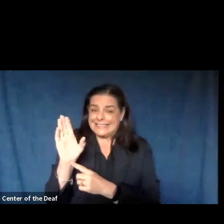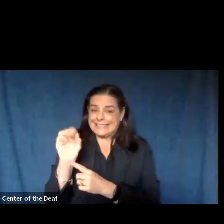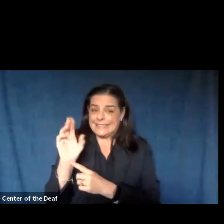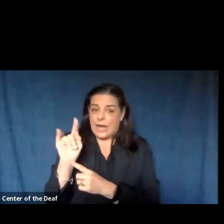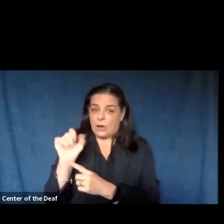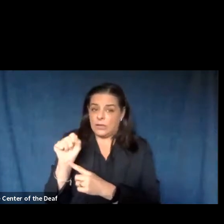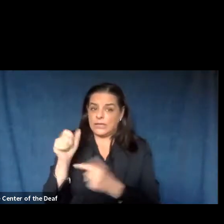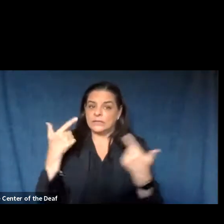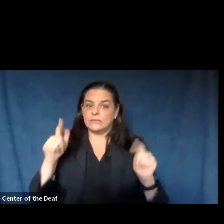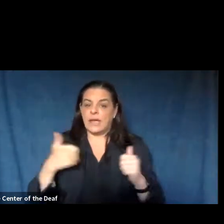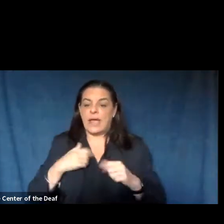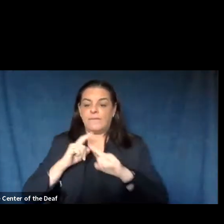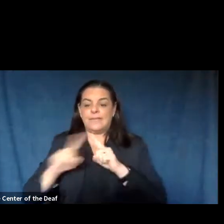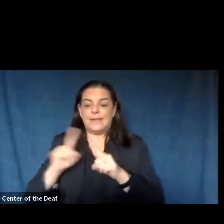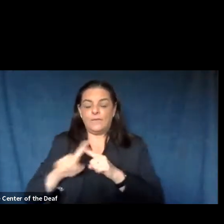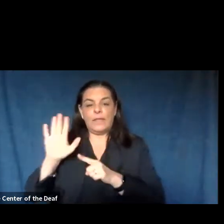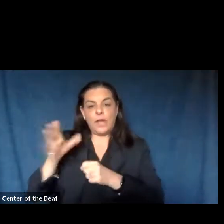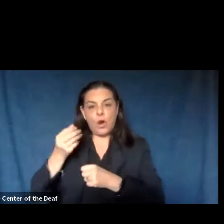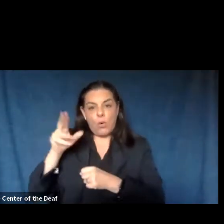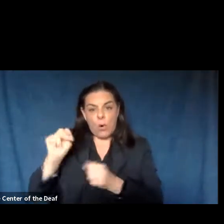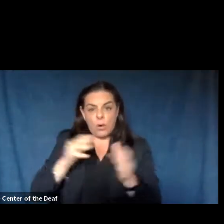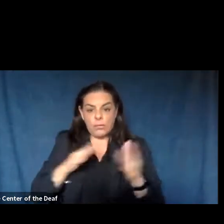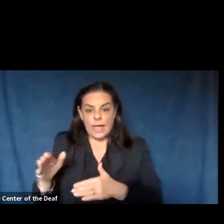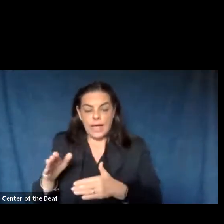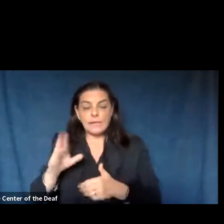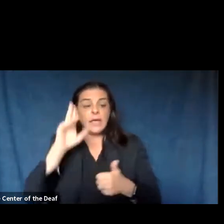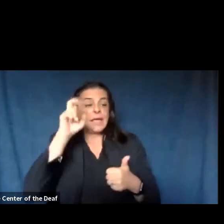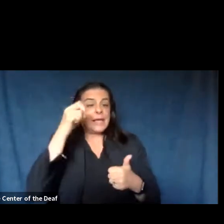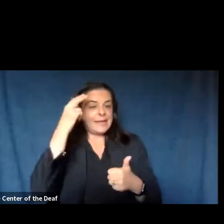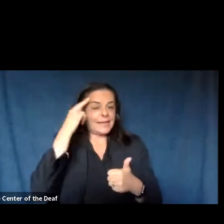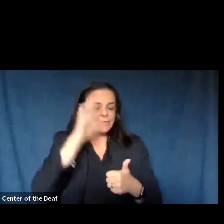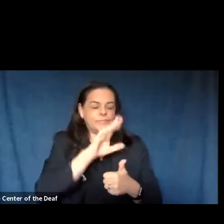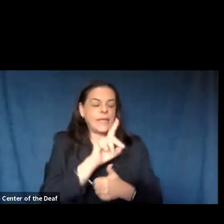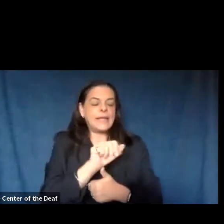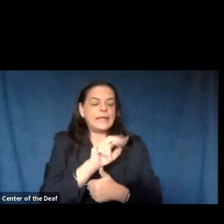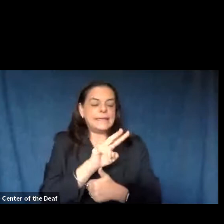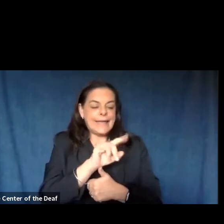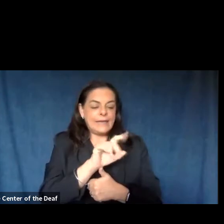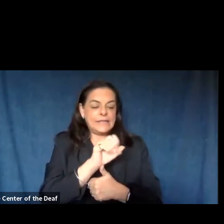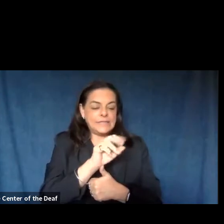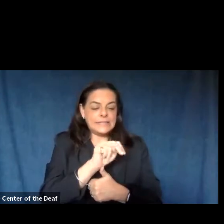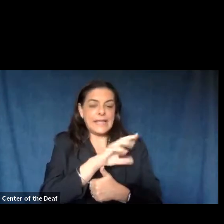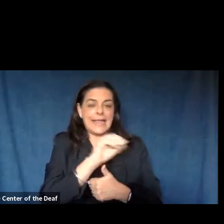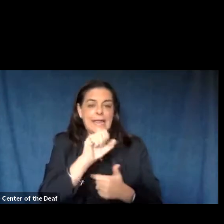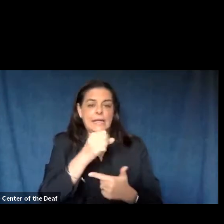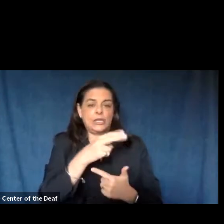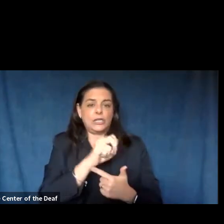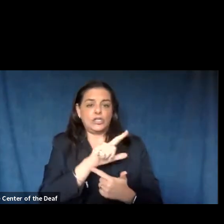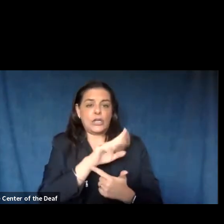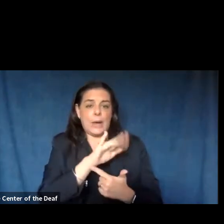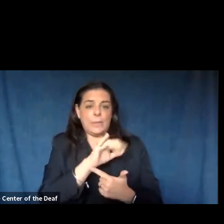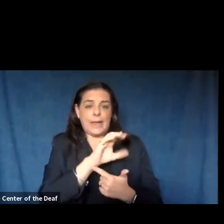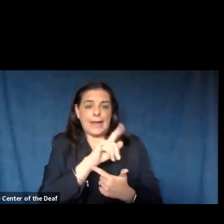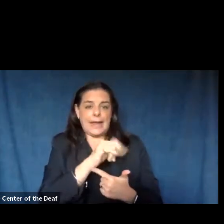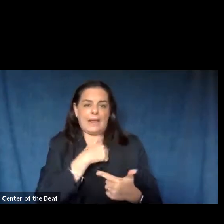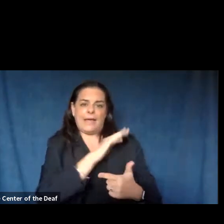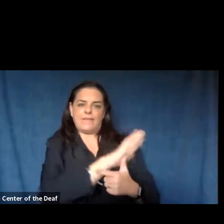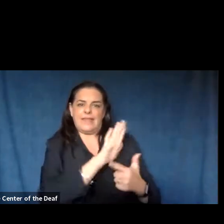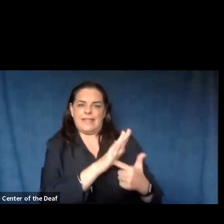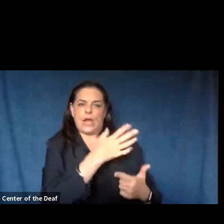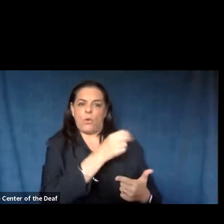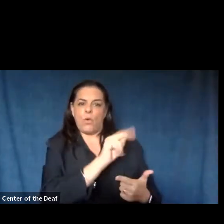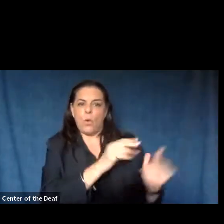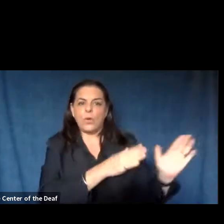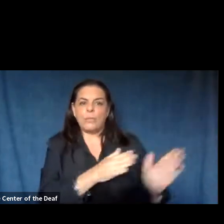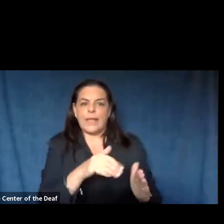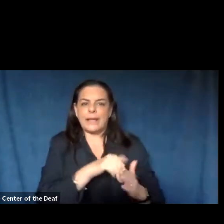have different plans. Nashville and Davidson County and Shelby County have their own plans. So it's not